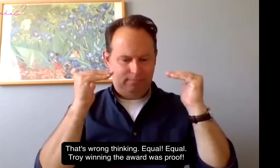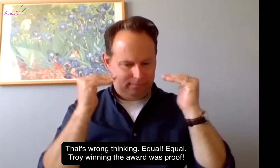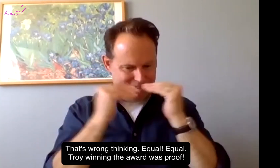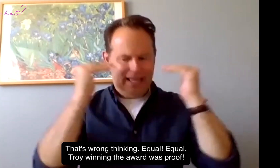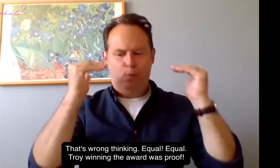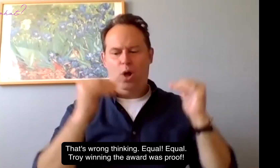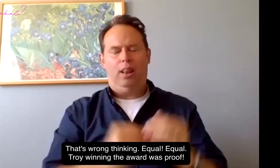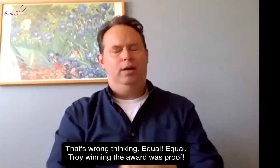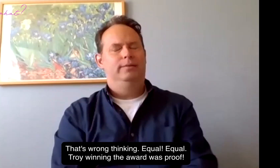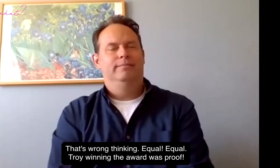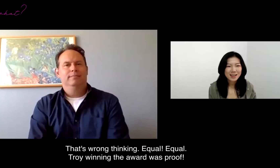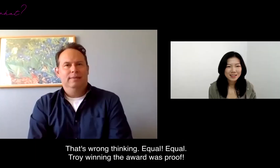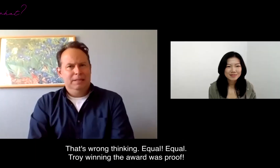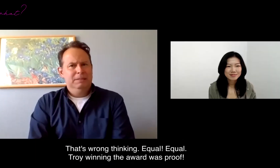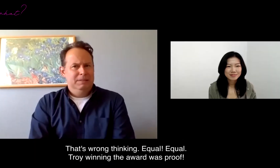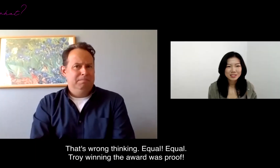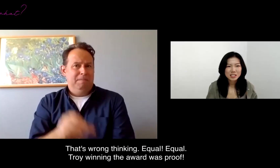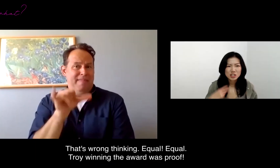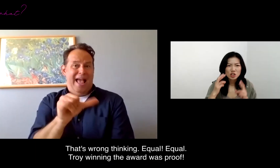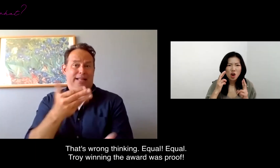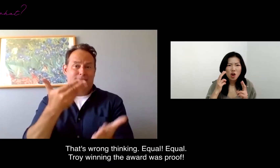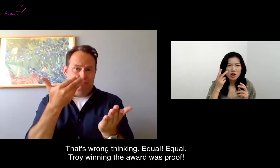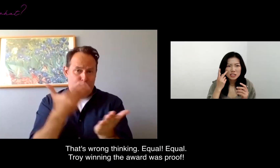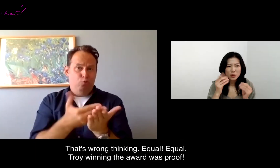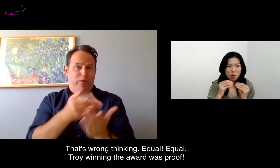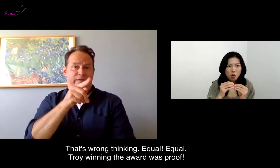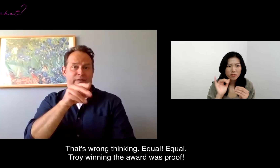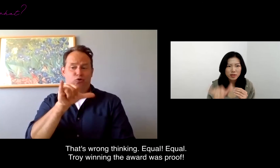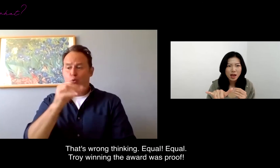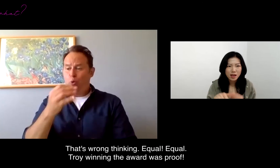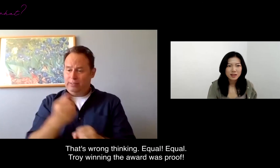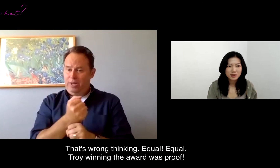Equal. Troy winning that award was proof.